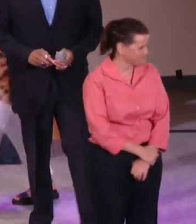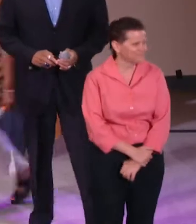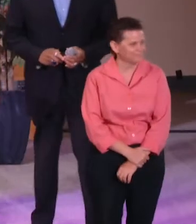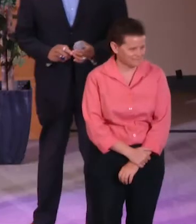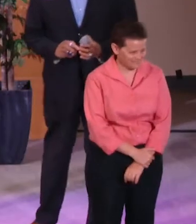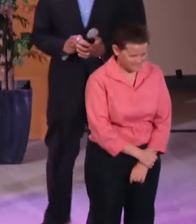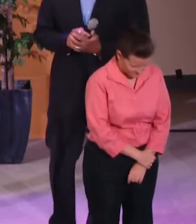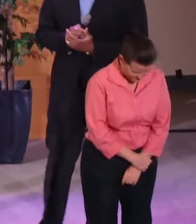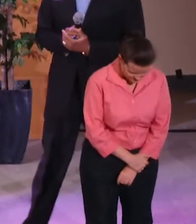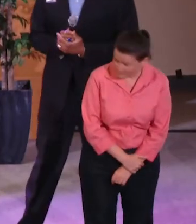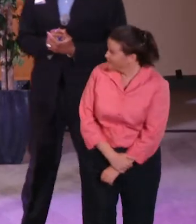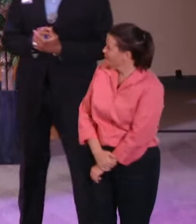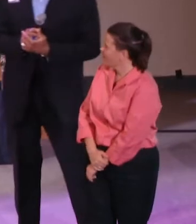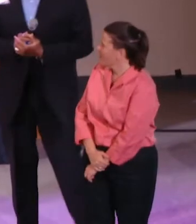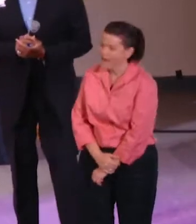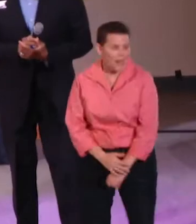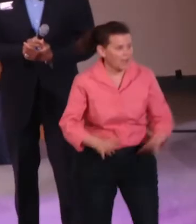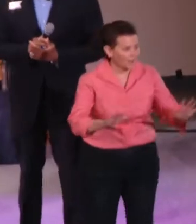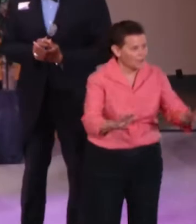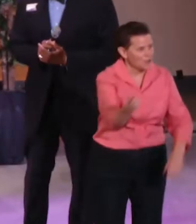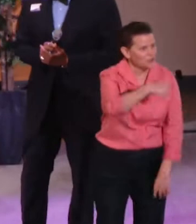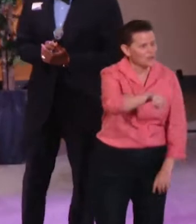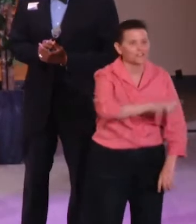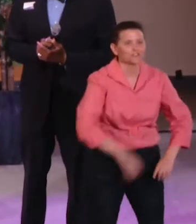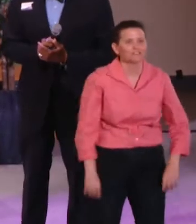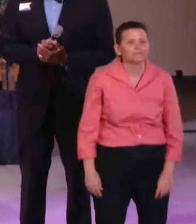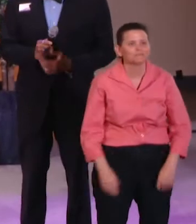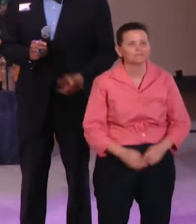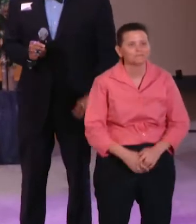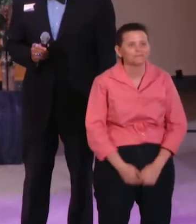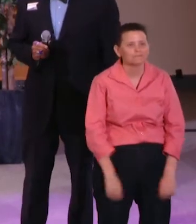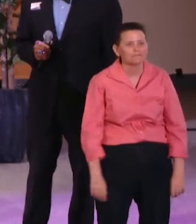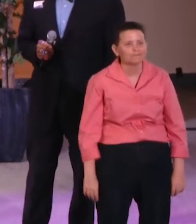Okay, y'all are really quiet, so we're going to liven this up a little bit, okay?